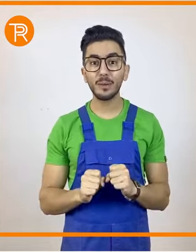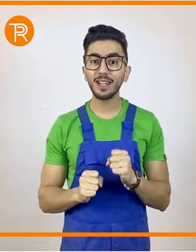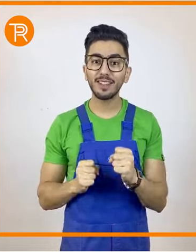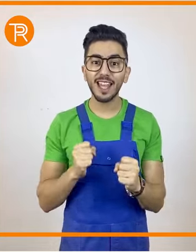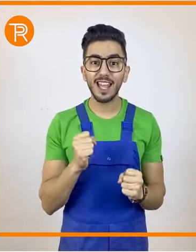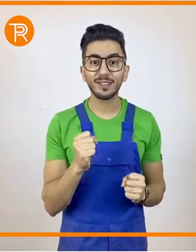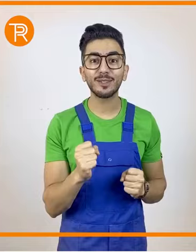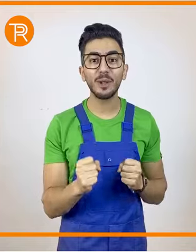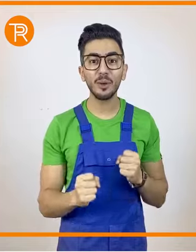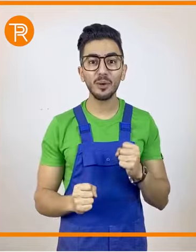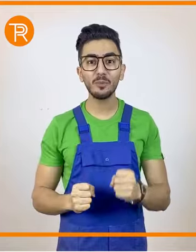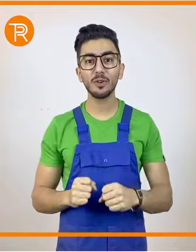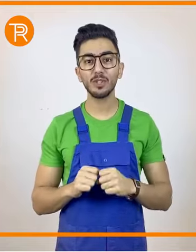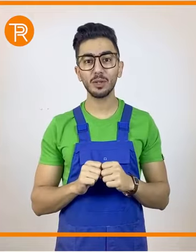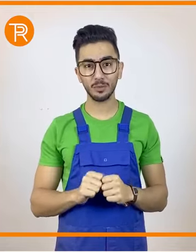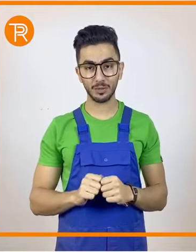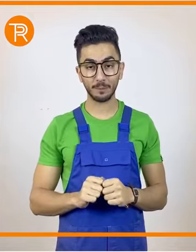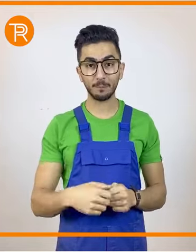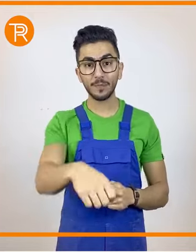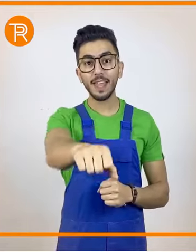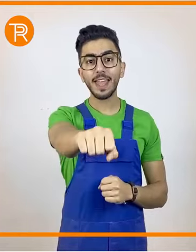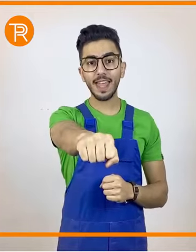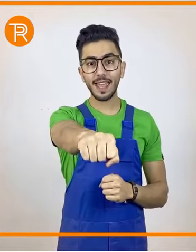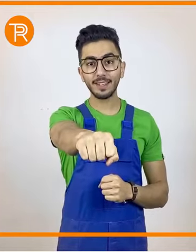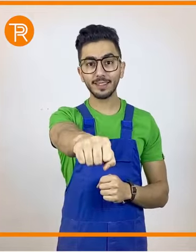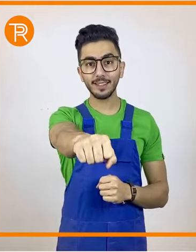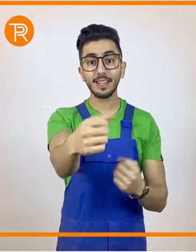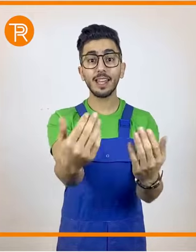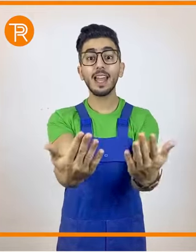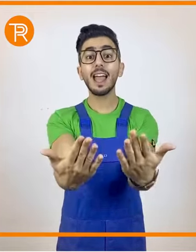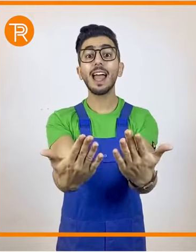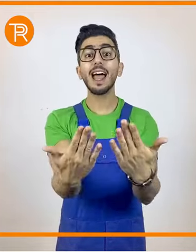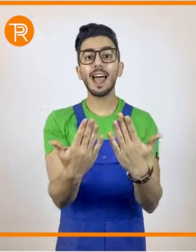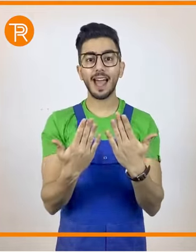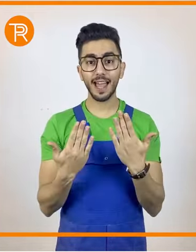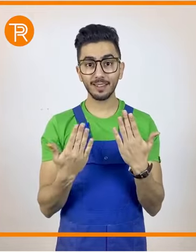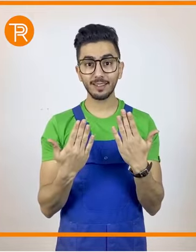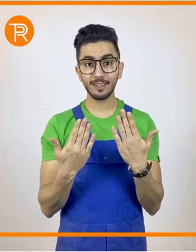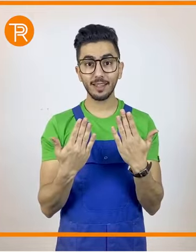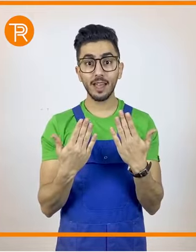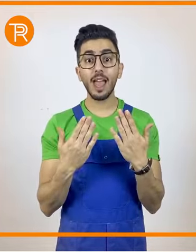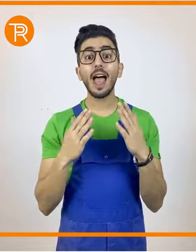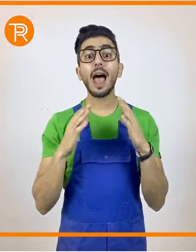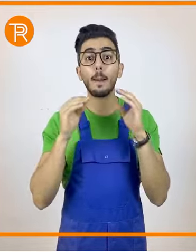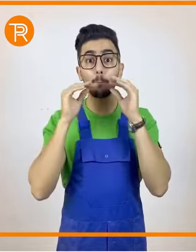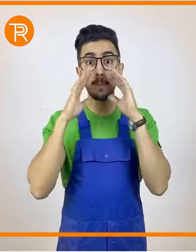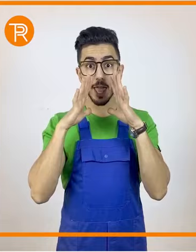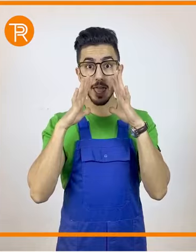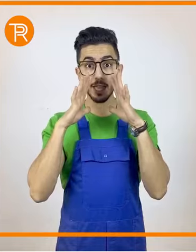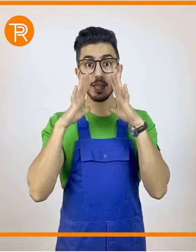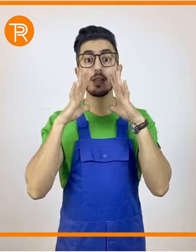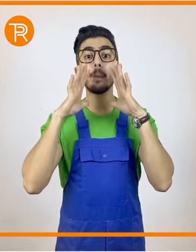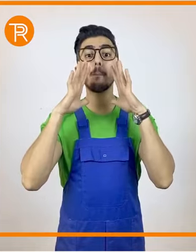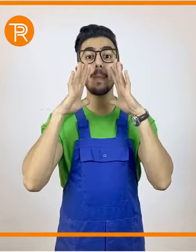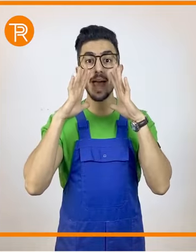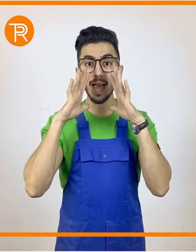it in slow motion mood. It has a big